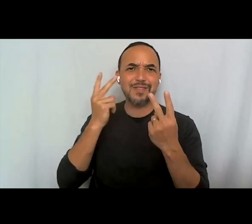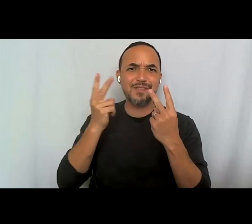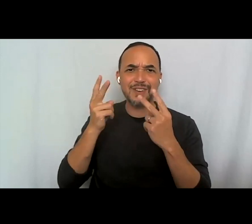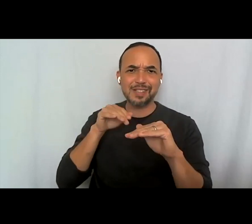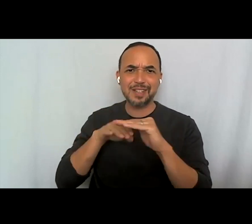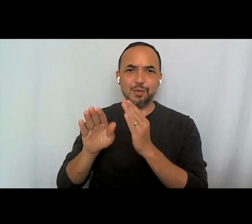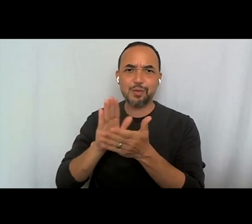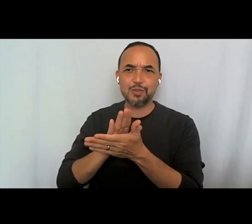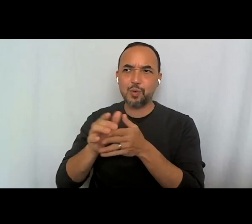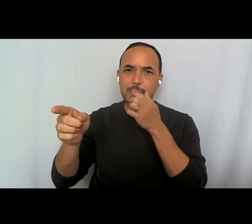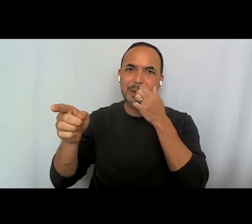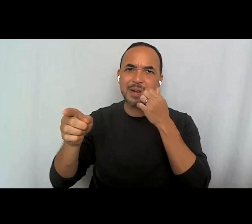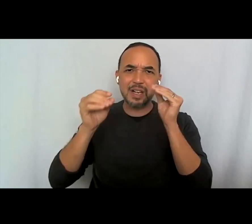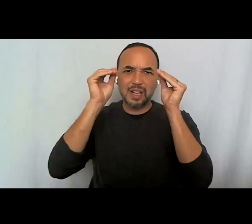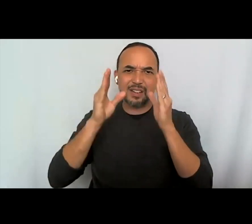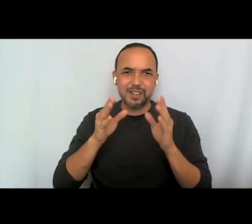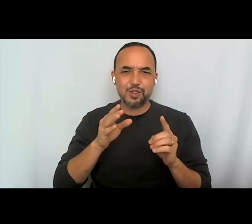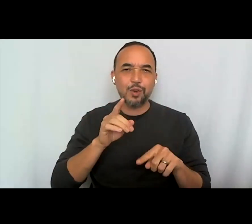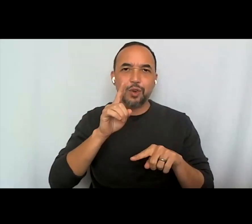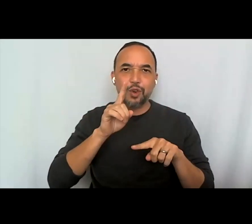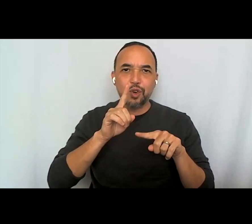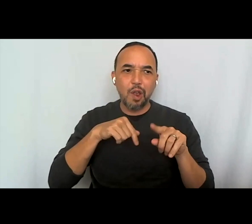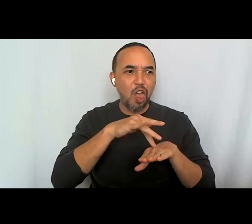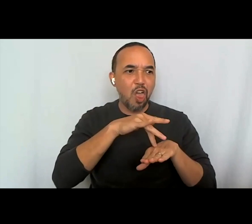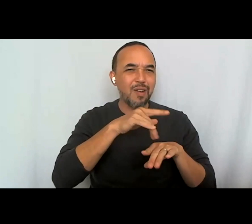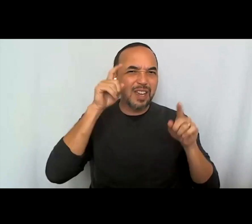she couldn't get past that he was wearing hearing aids.